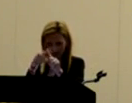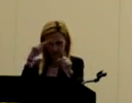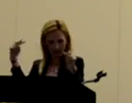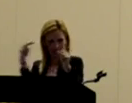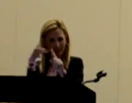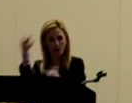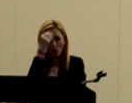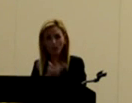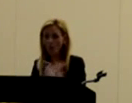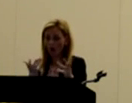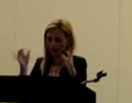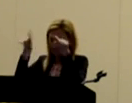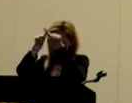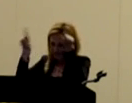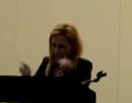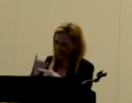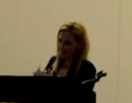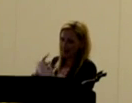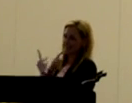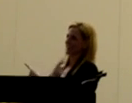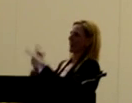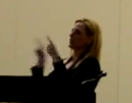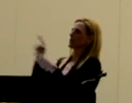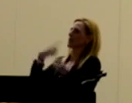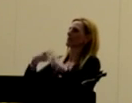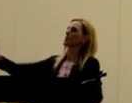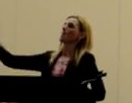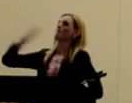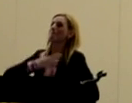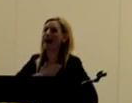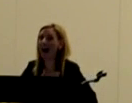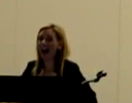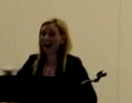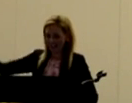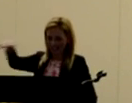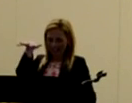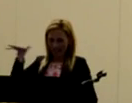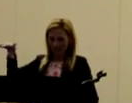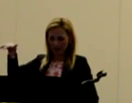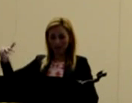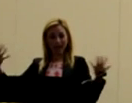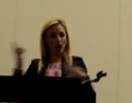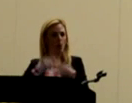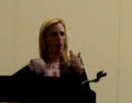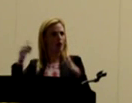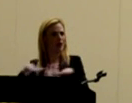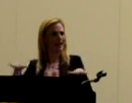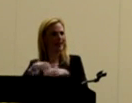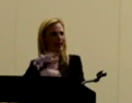positive perspective. They told me it was a sign that announced you were coming to my neighborhood. Besides, they told me,